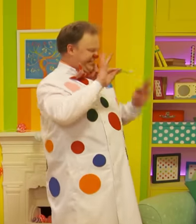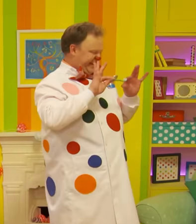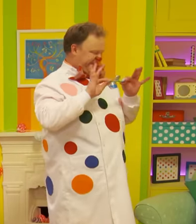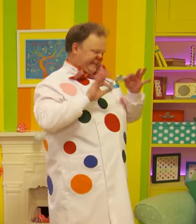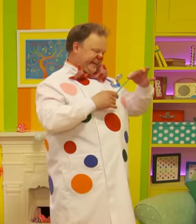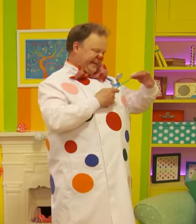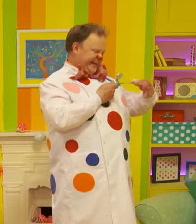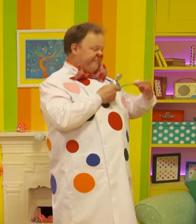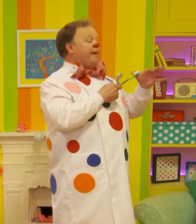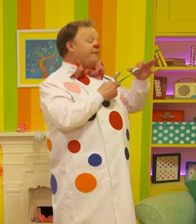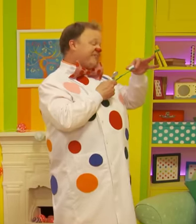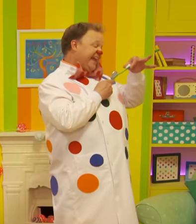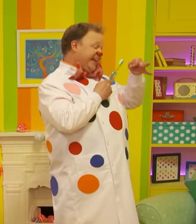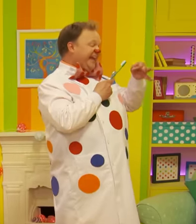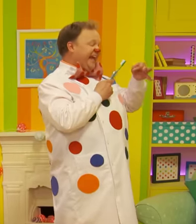Yes, very bristly.